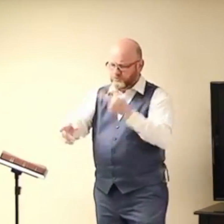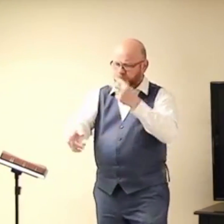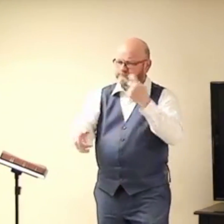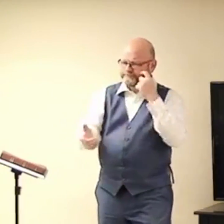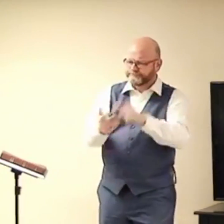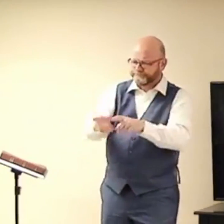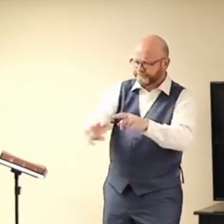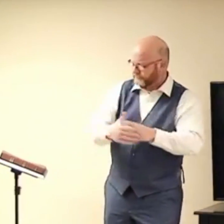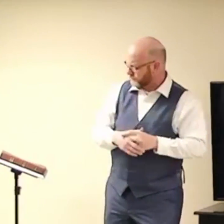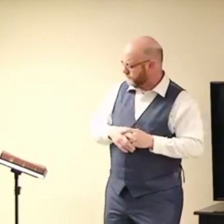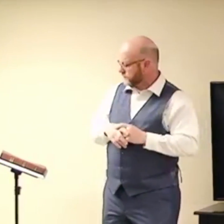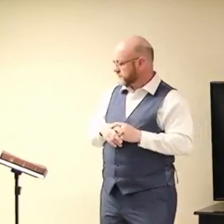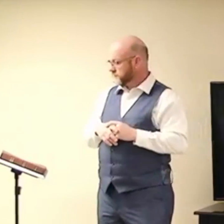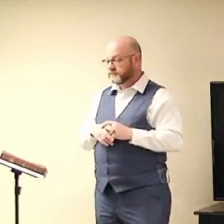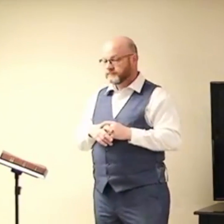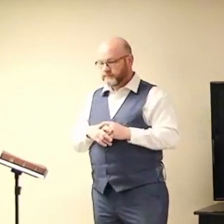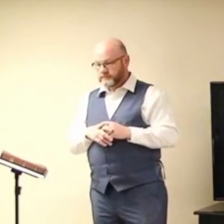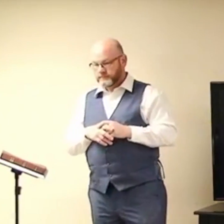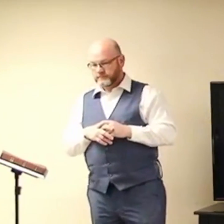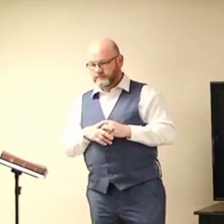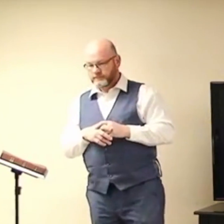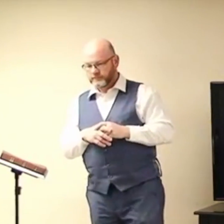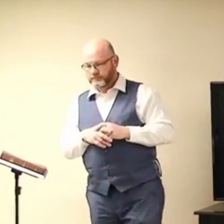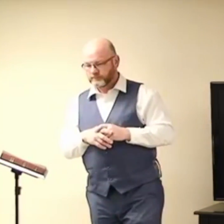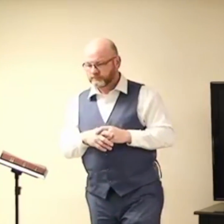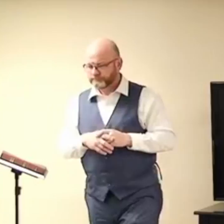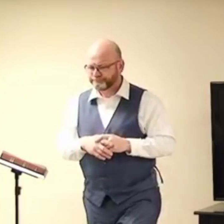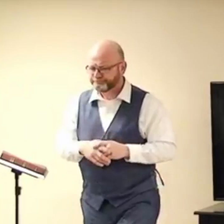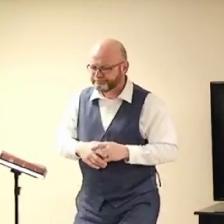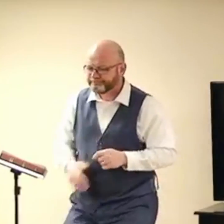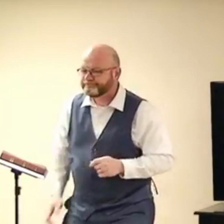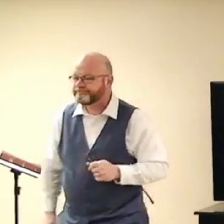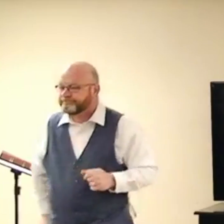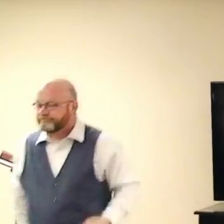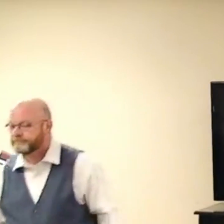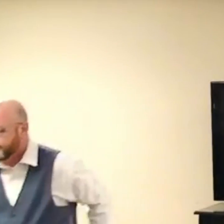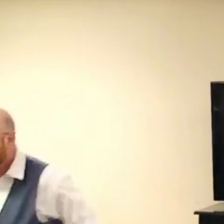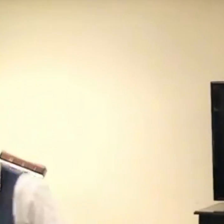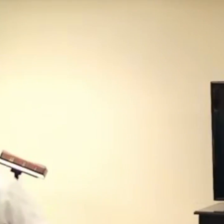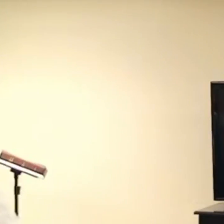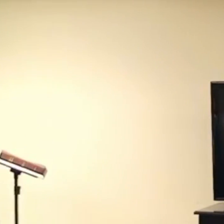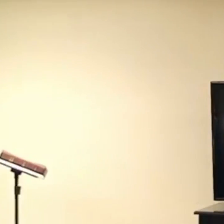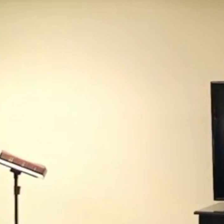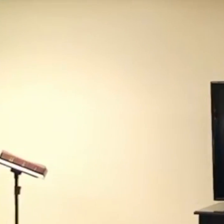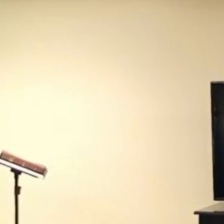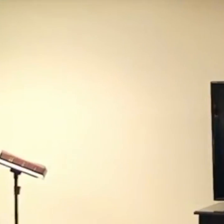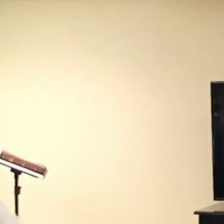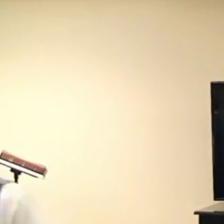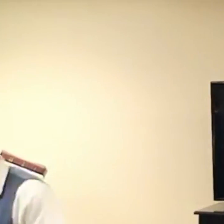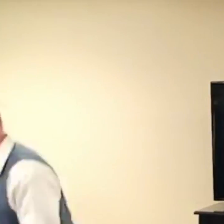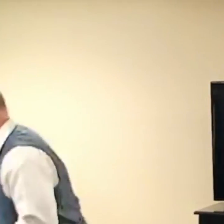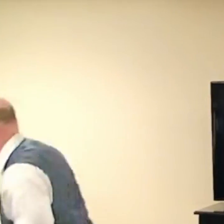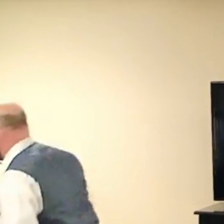So if you want to go to your notes for today, you can fill in the first couple blanks.